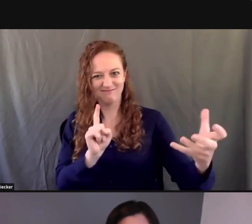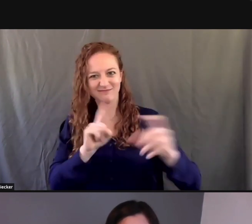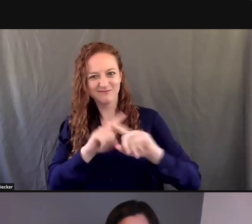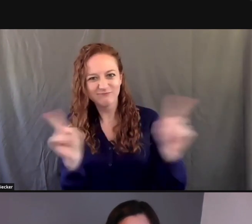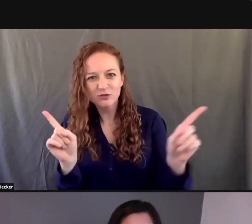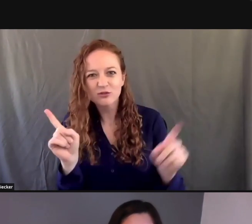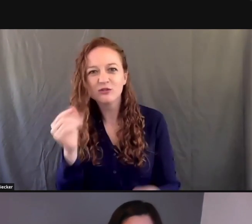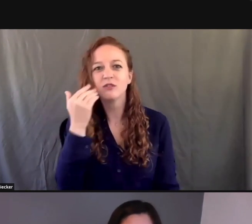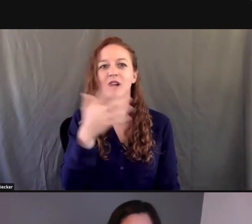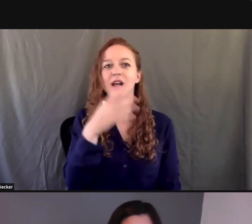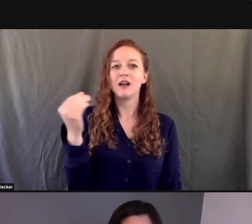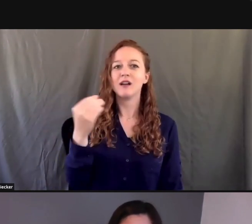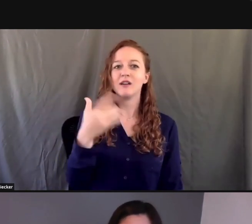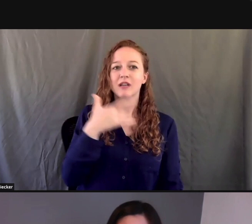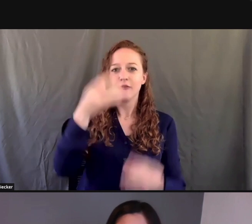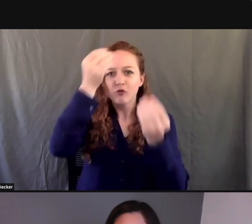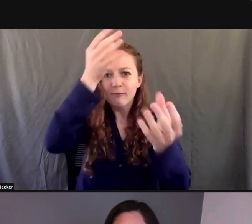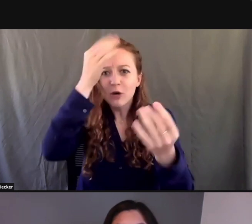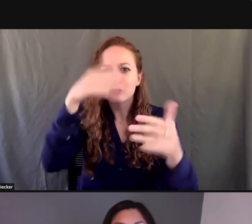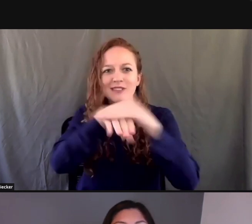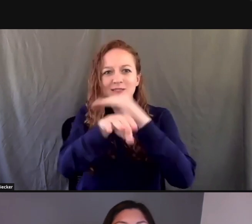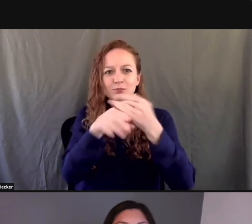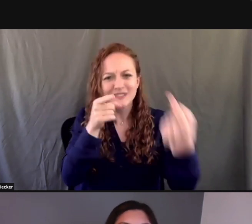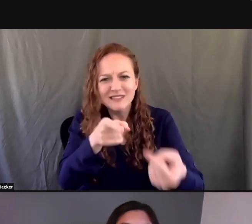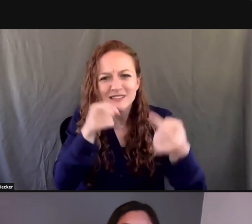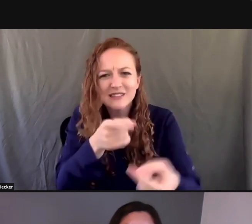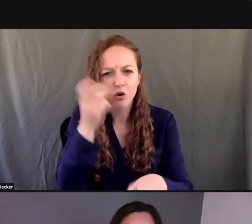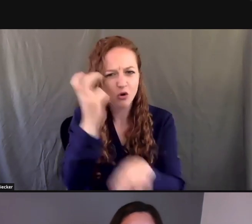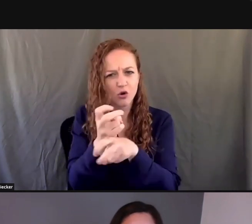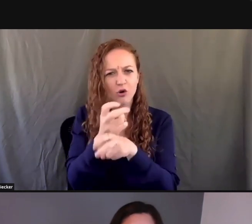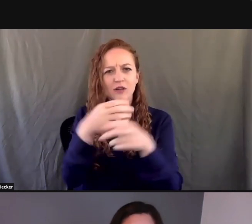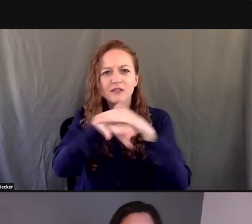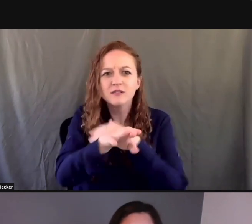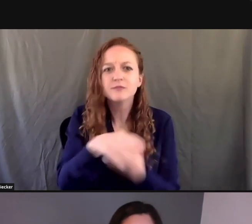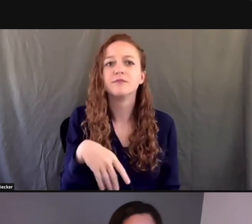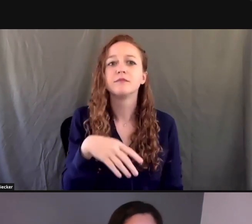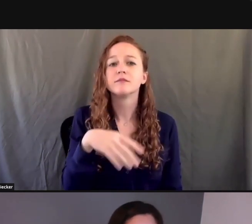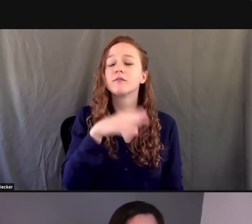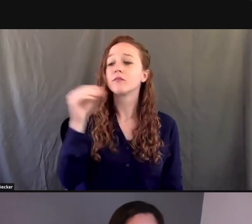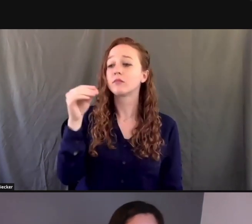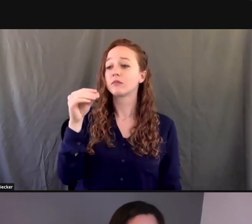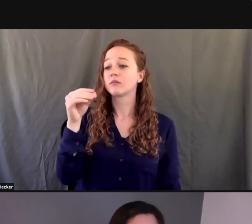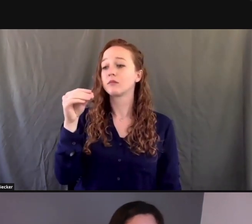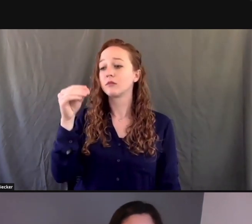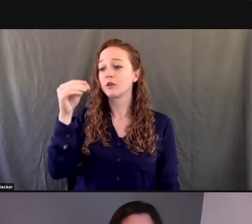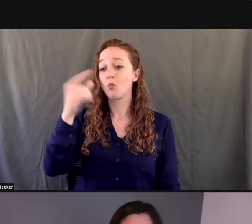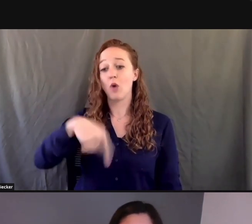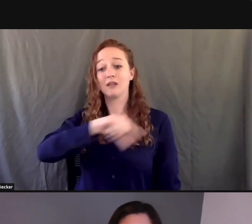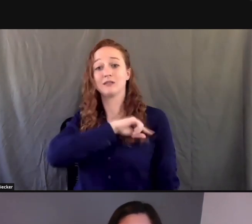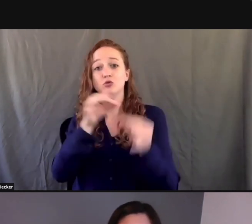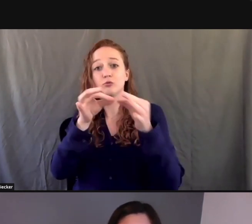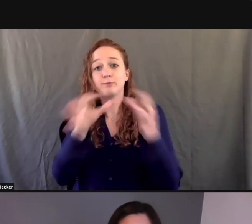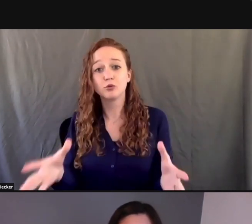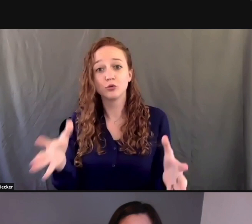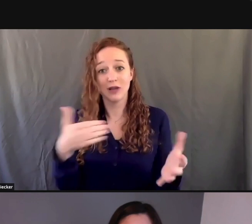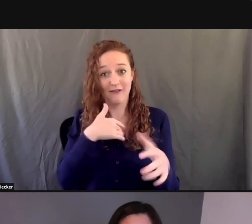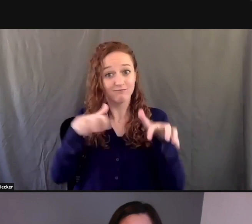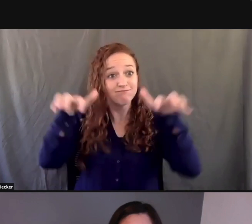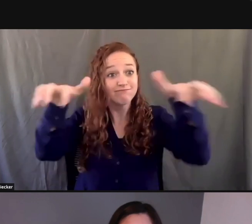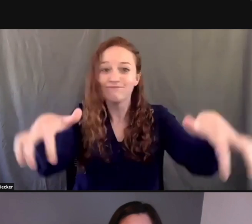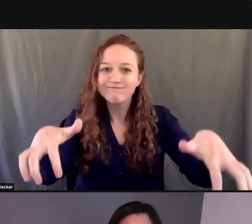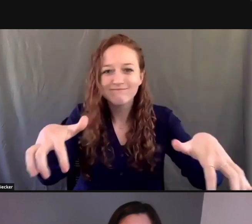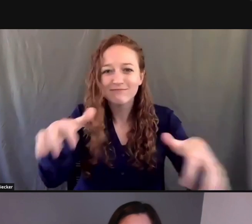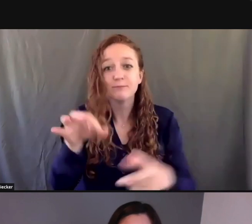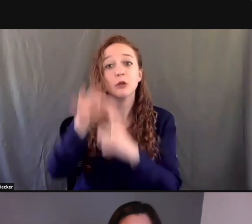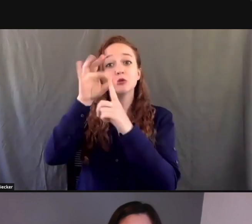us here. Yes, we've had a lot of deep philosophical discussions and just shared